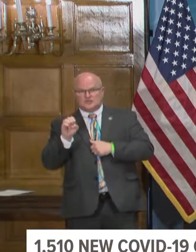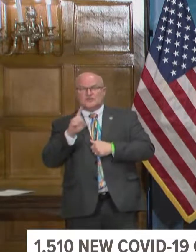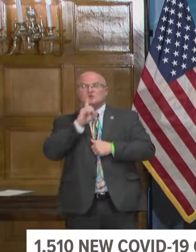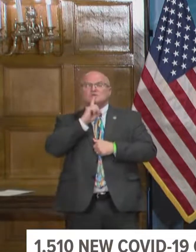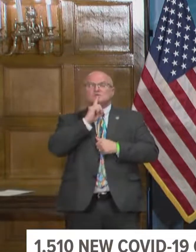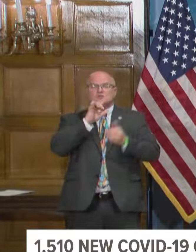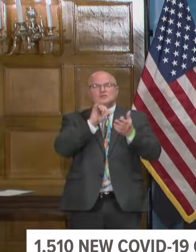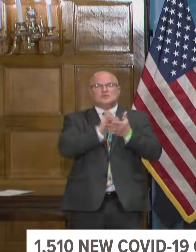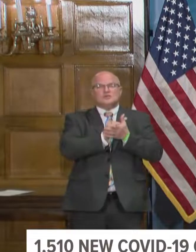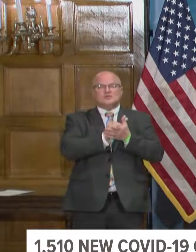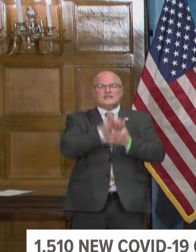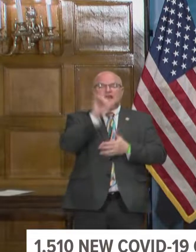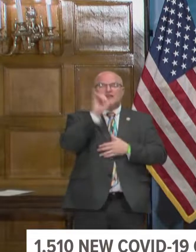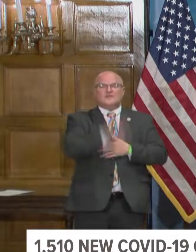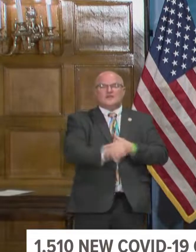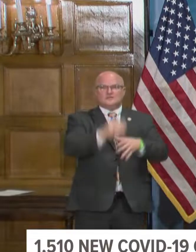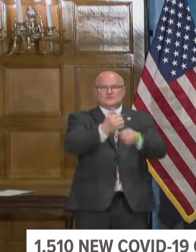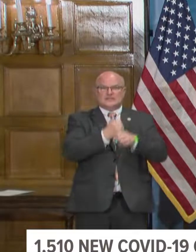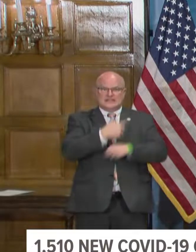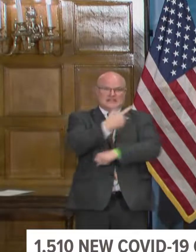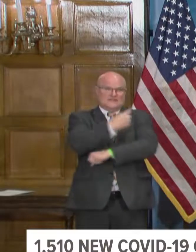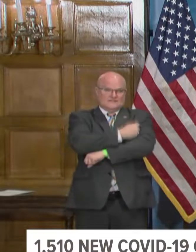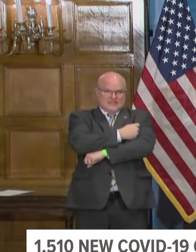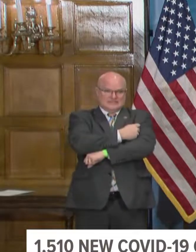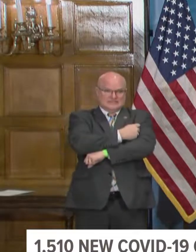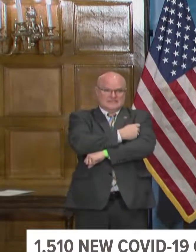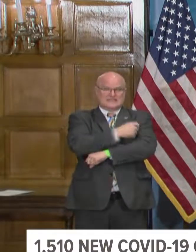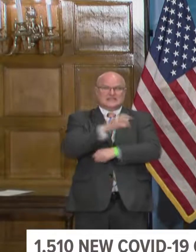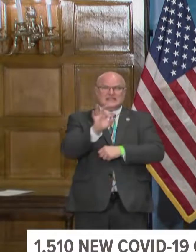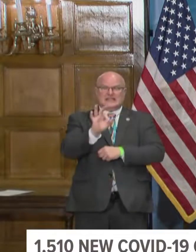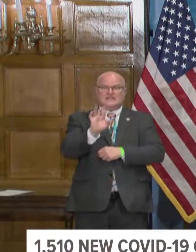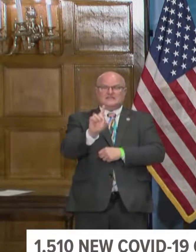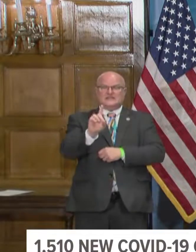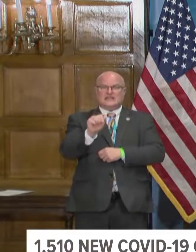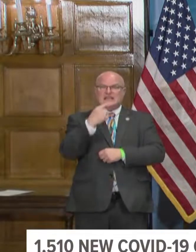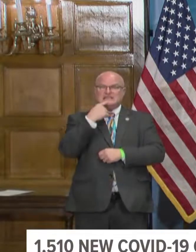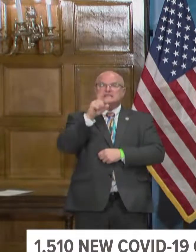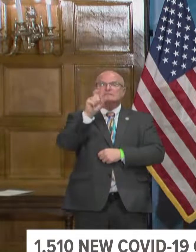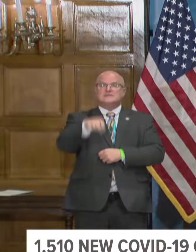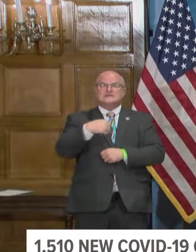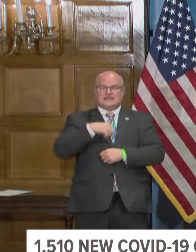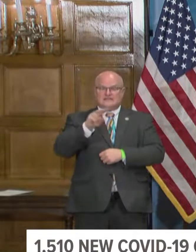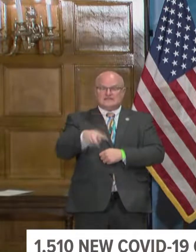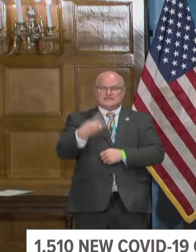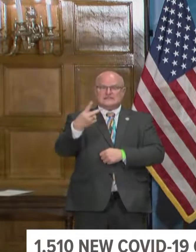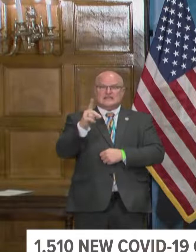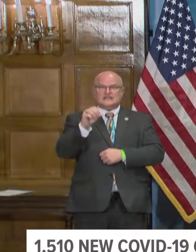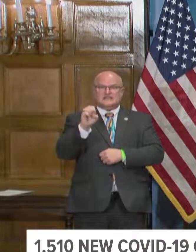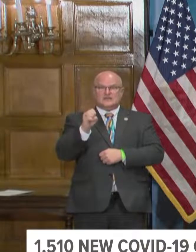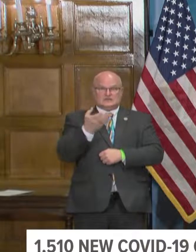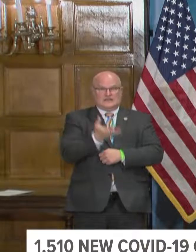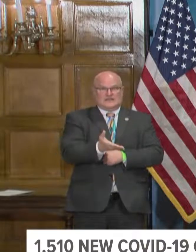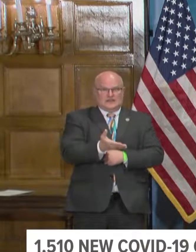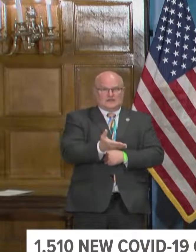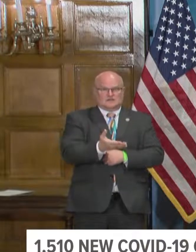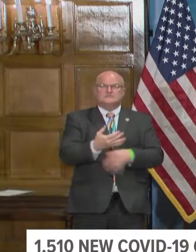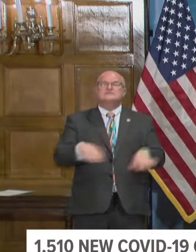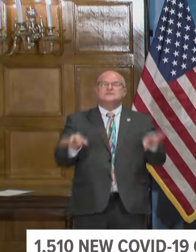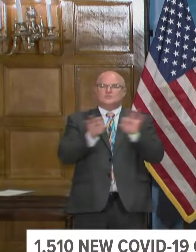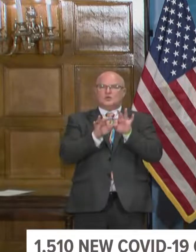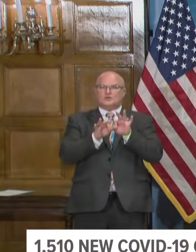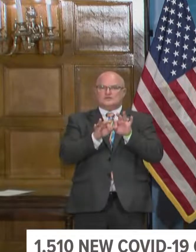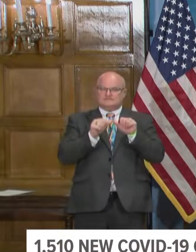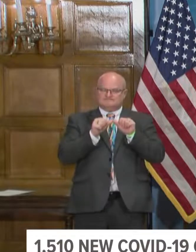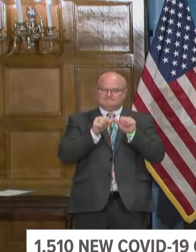that those that are getting the vaccine that FDA says needs to have that second dose, that's there for them. It's very important to stick